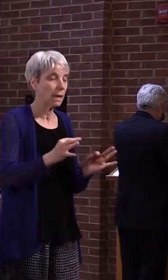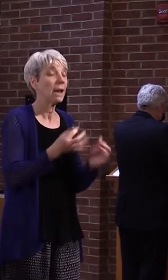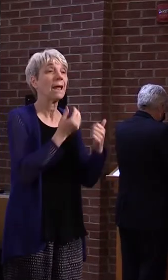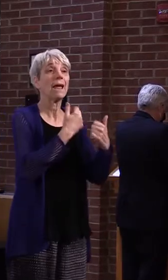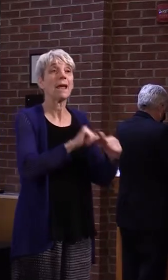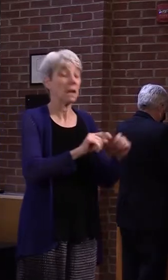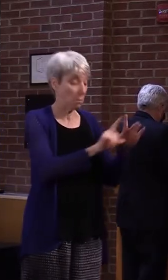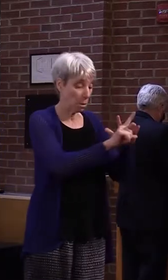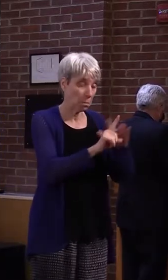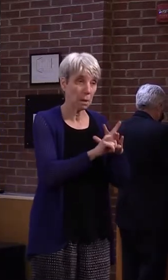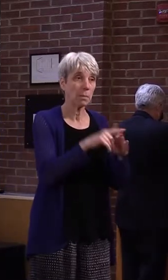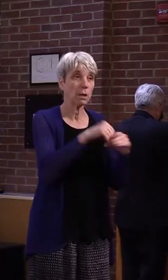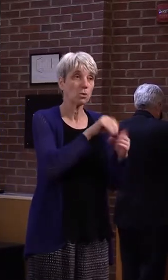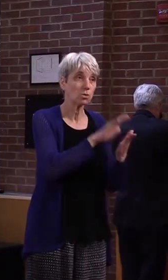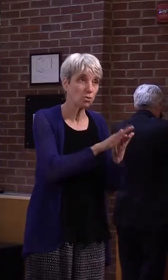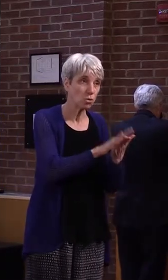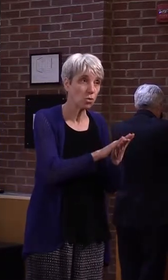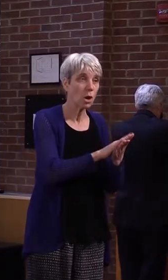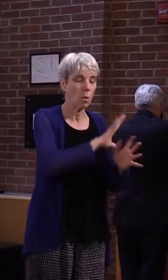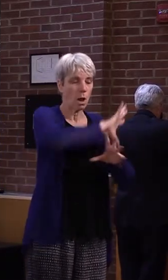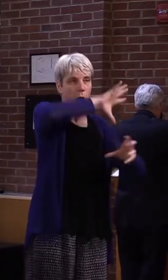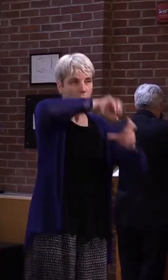student cases by grade level or class.